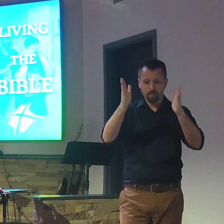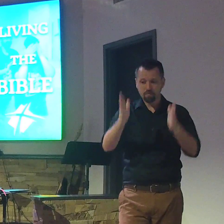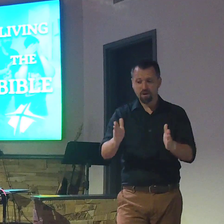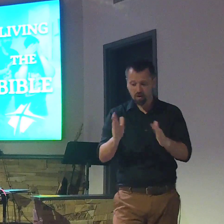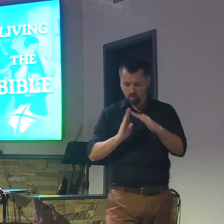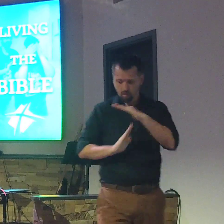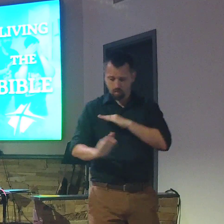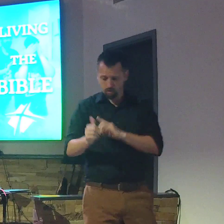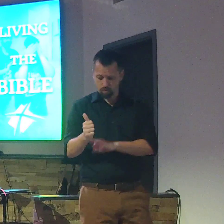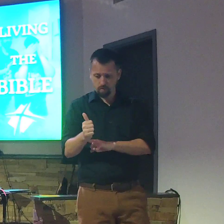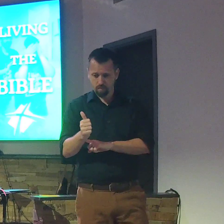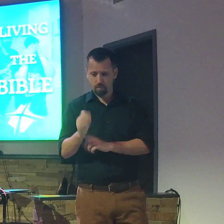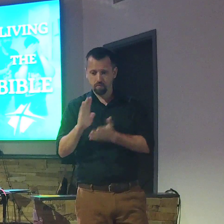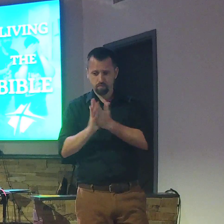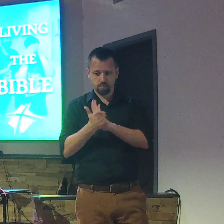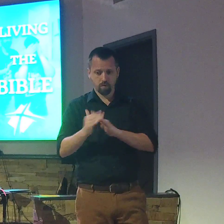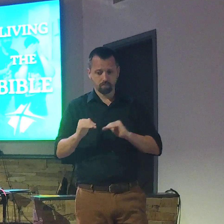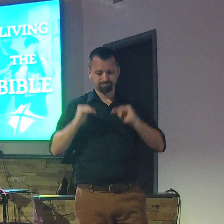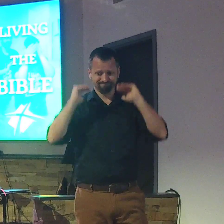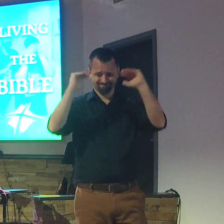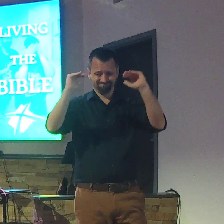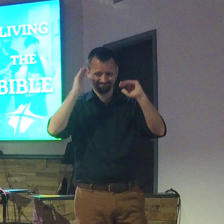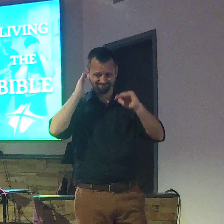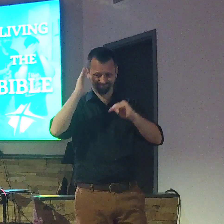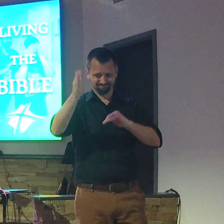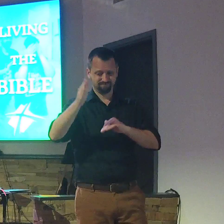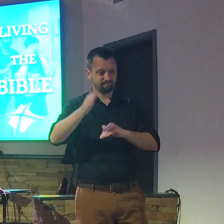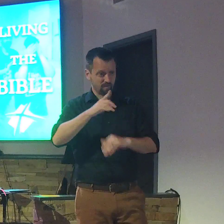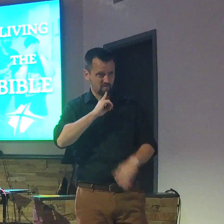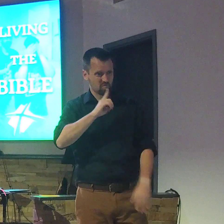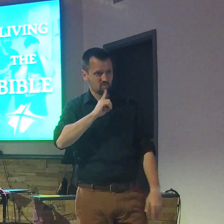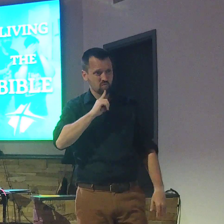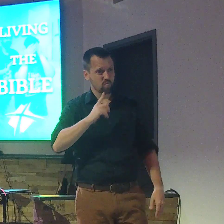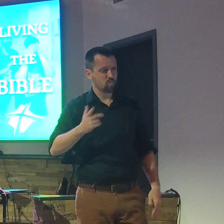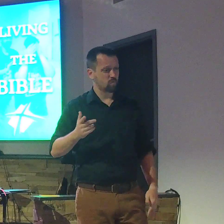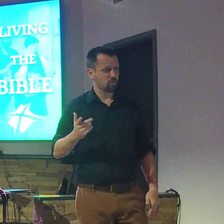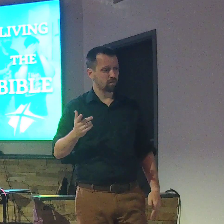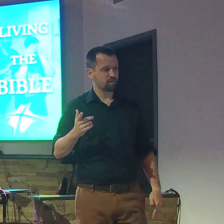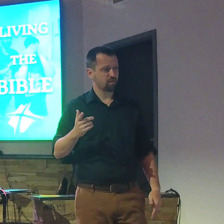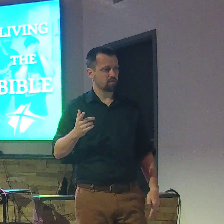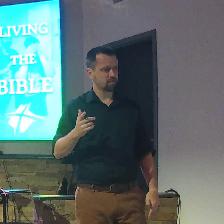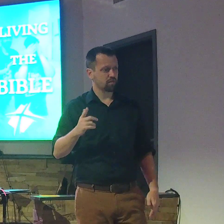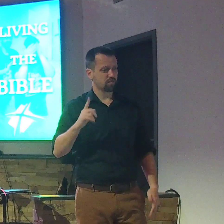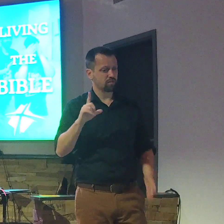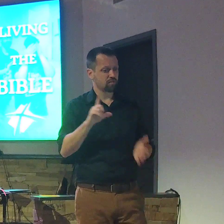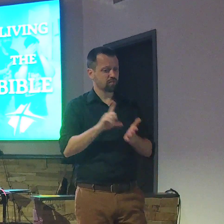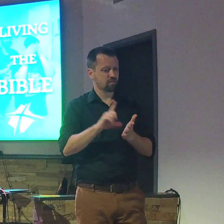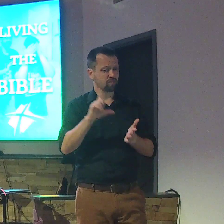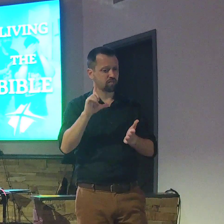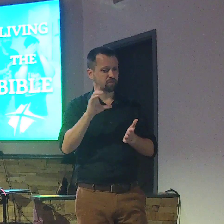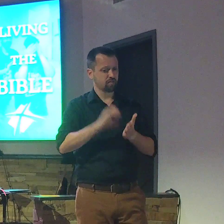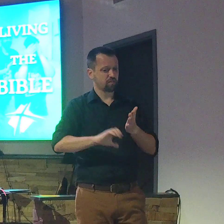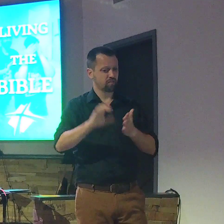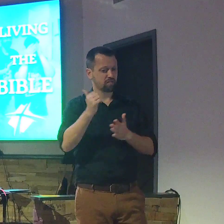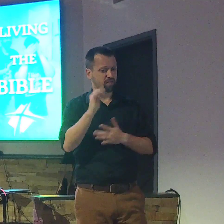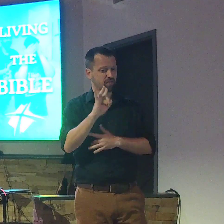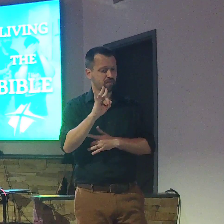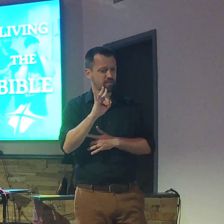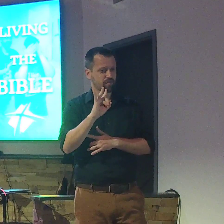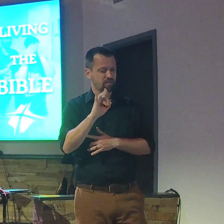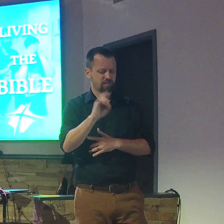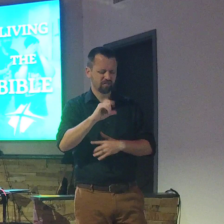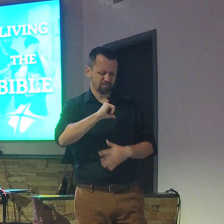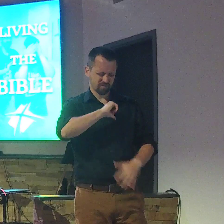himself will be exalted. That's the truth of Luke 18. That's to be driven home in our